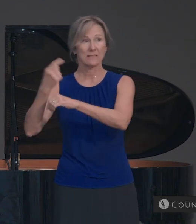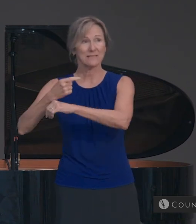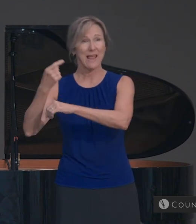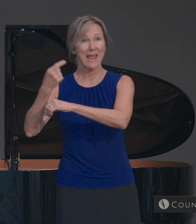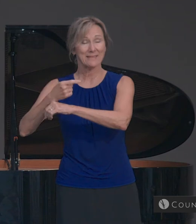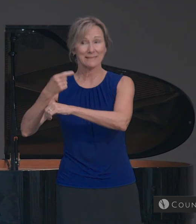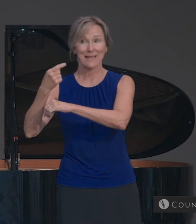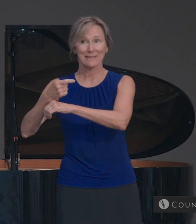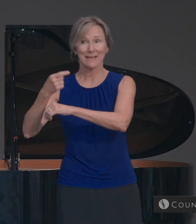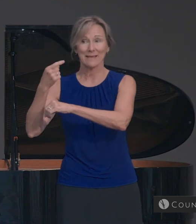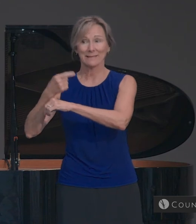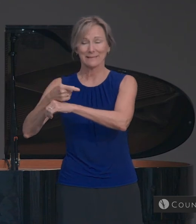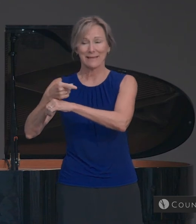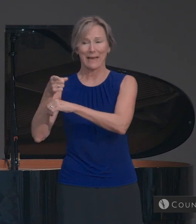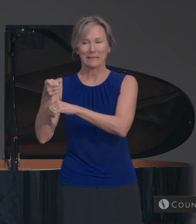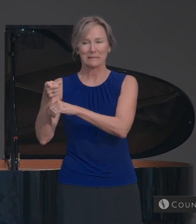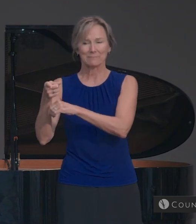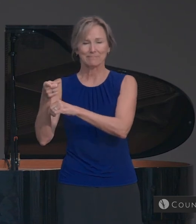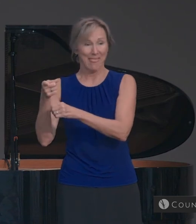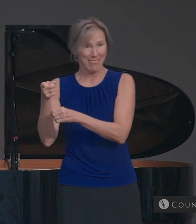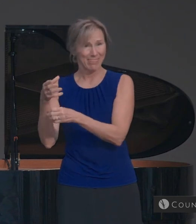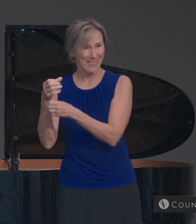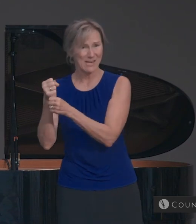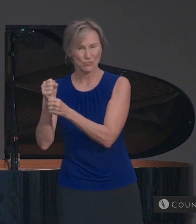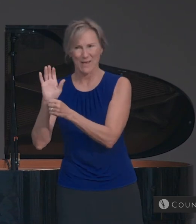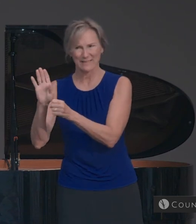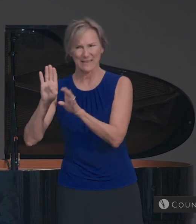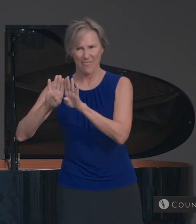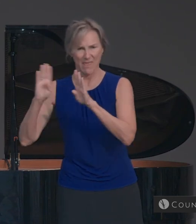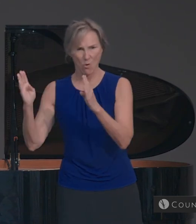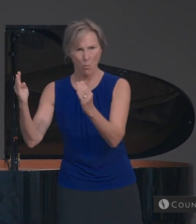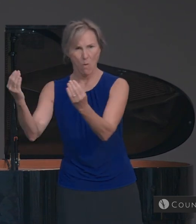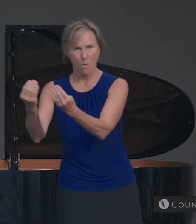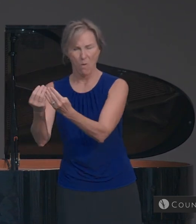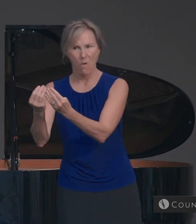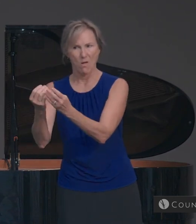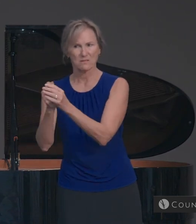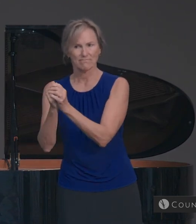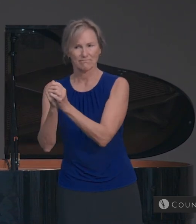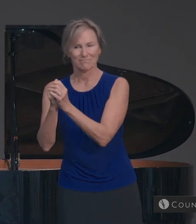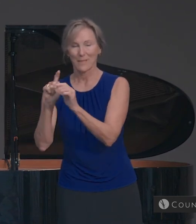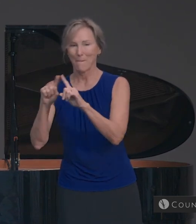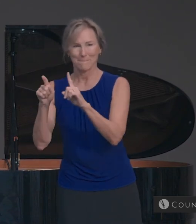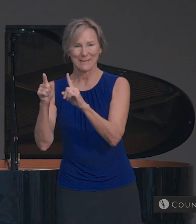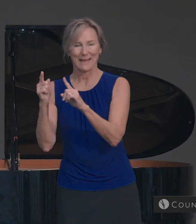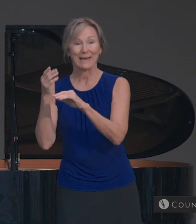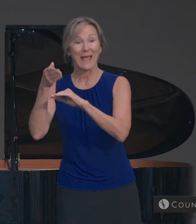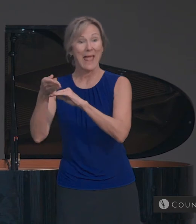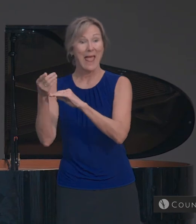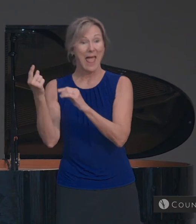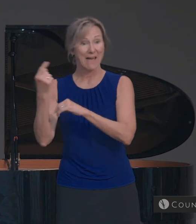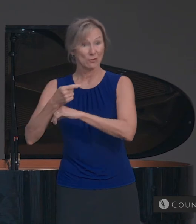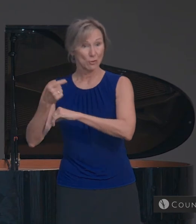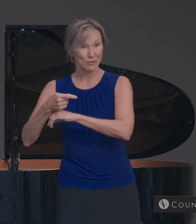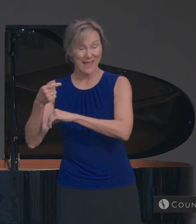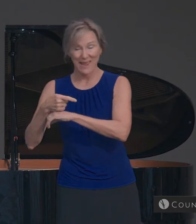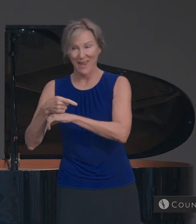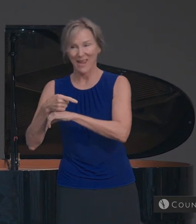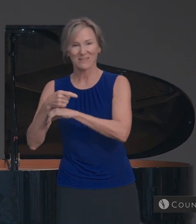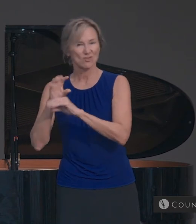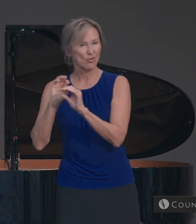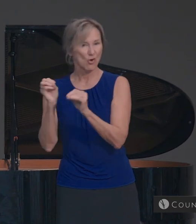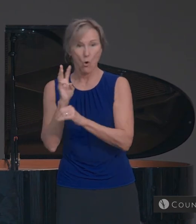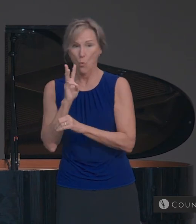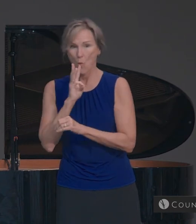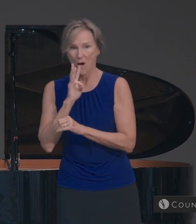failed to love him and fear him and keep his law and do it, then something would happen. And let me read to you what he says they will